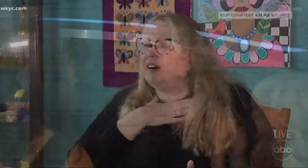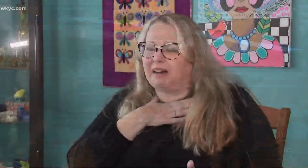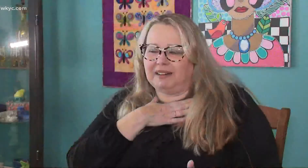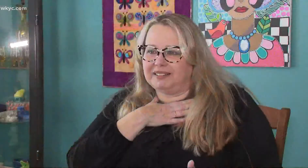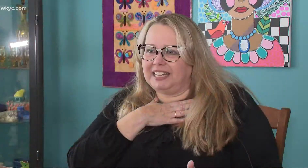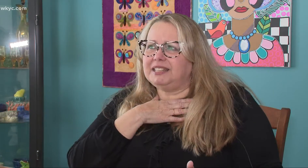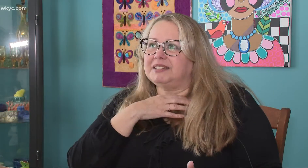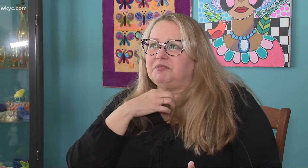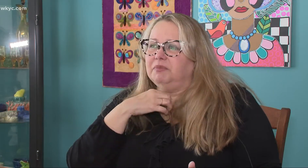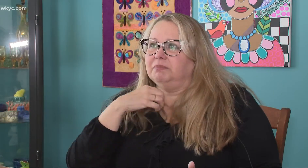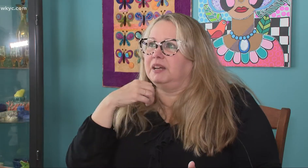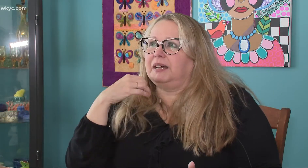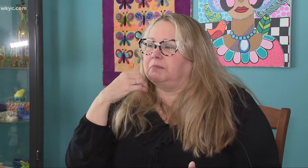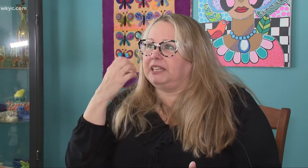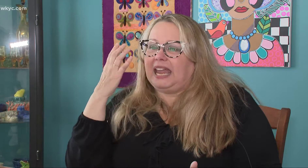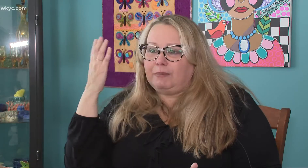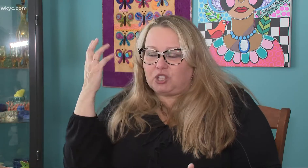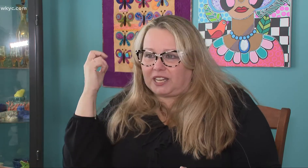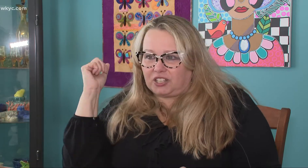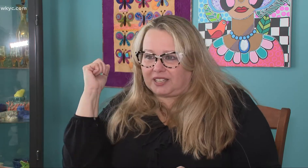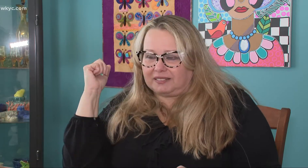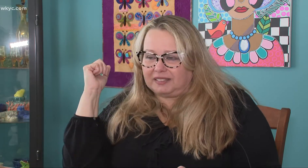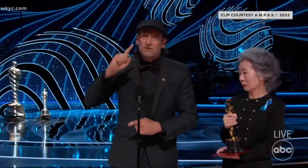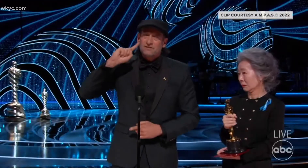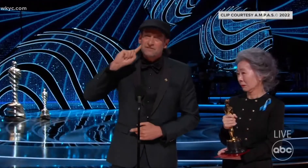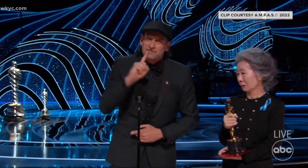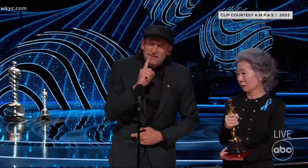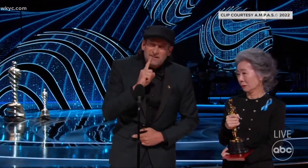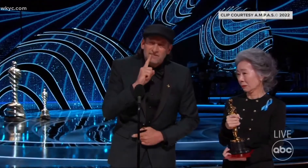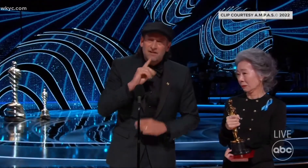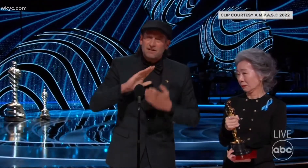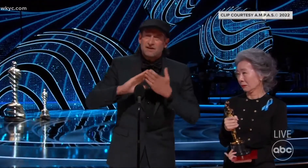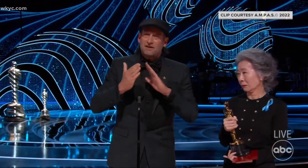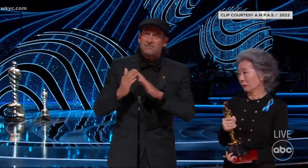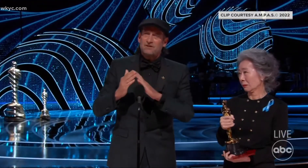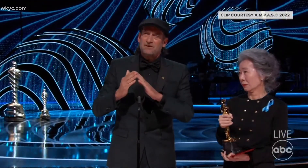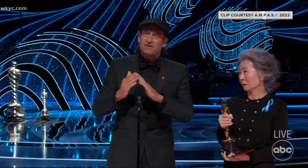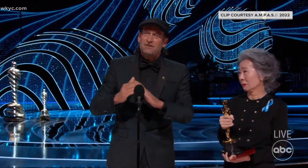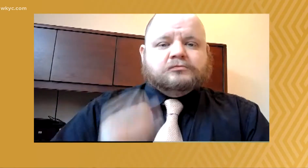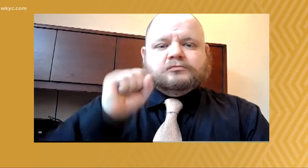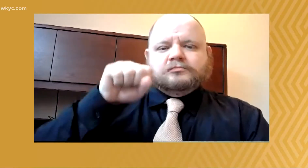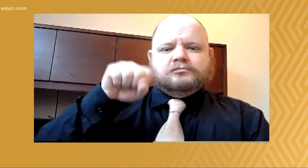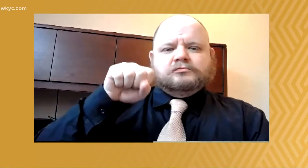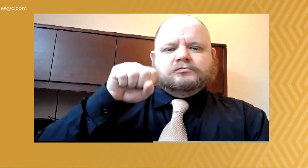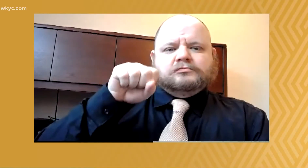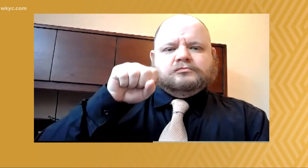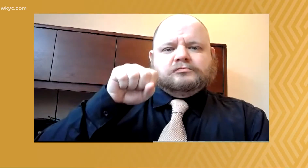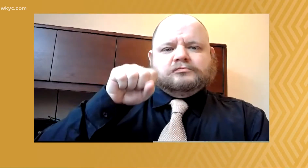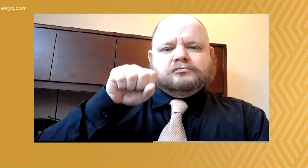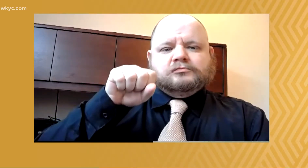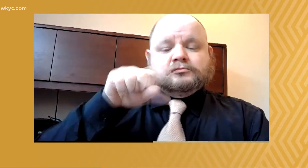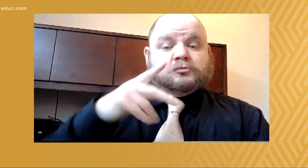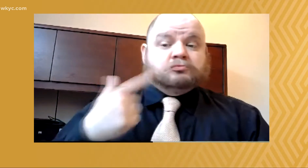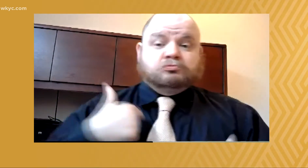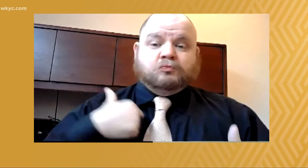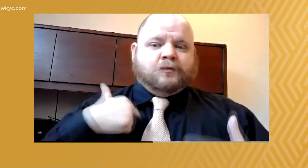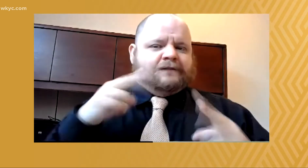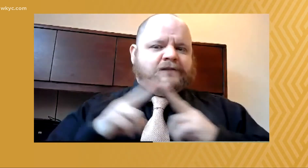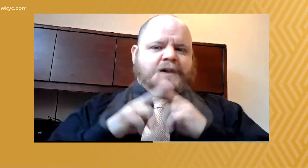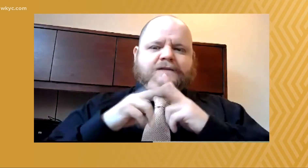oh, it is game changing. Recognition that many, like Timothy Skaggs, director of the Community Center